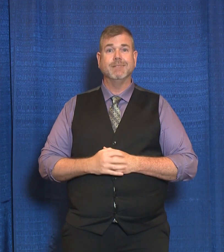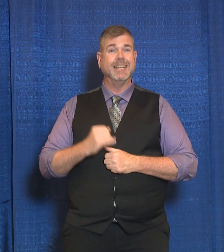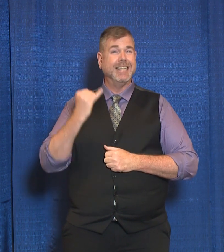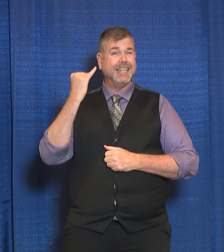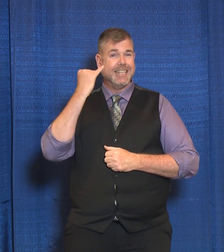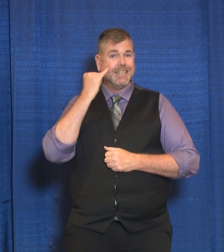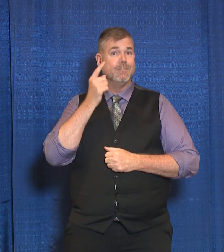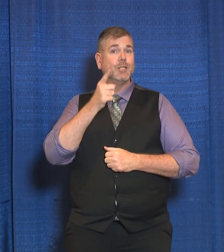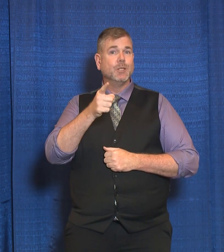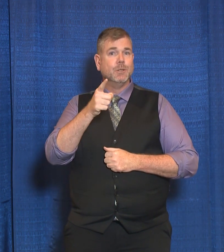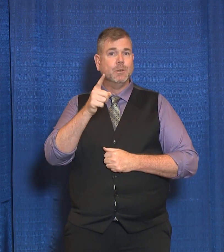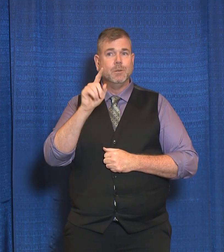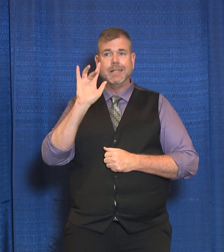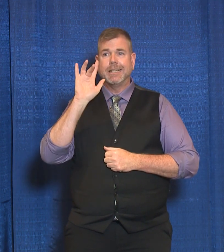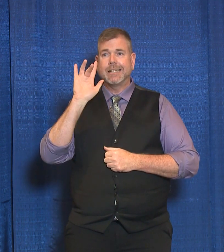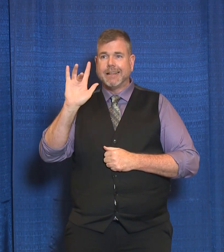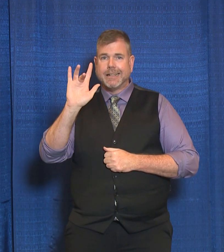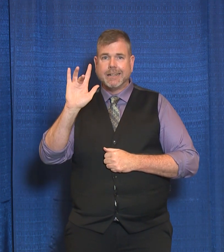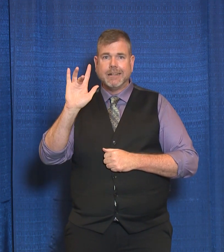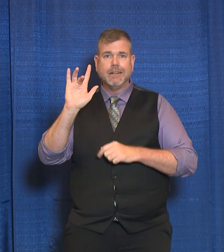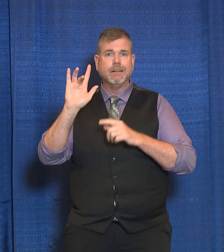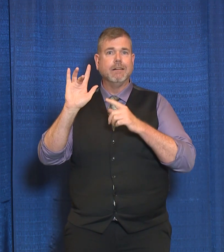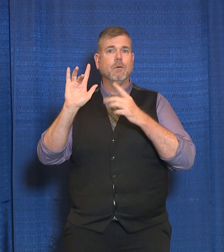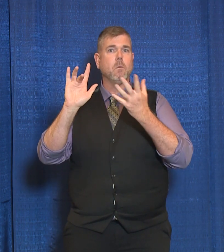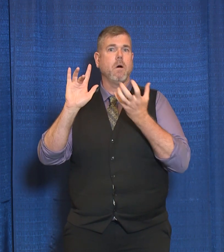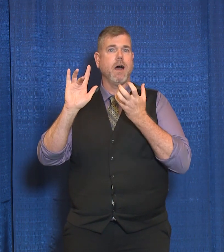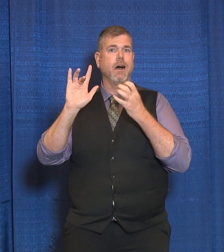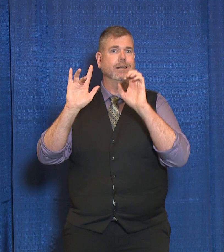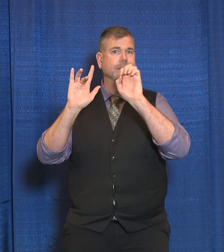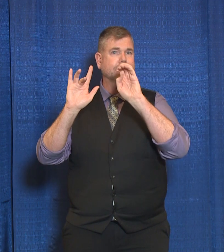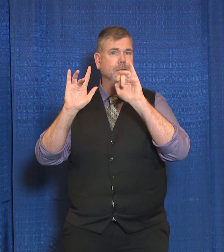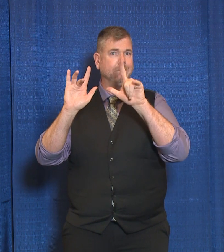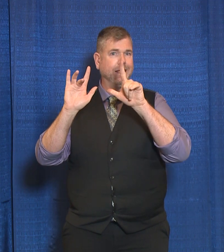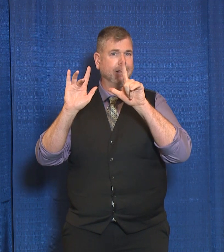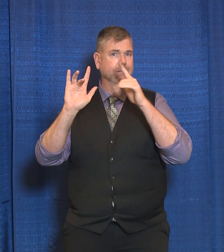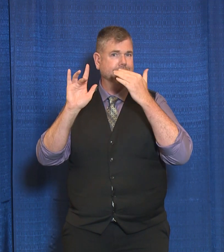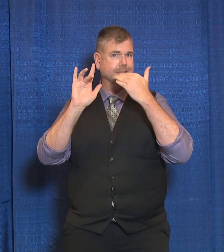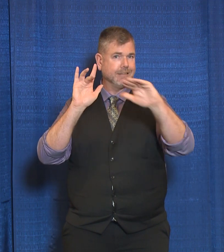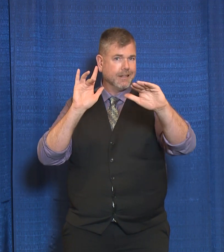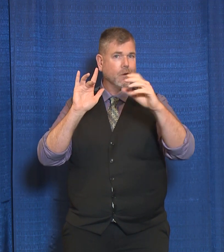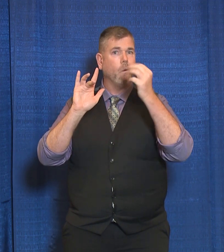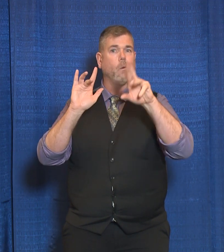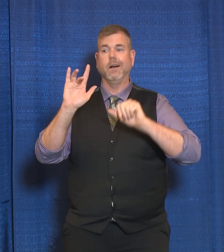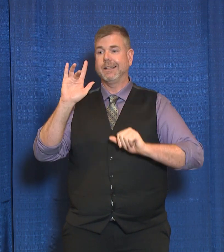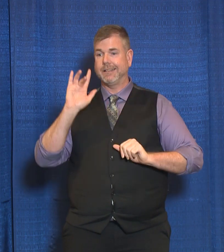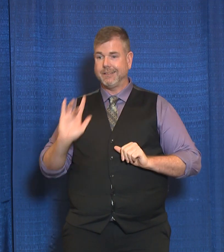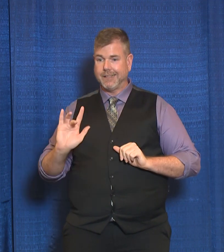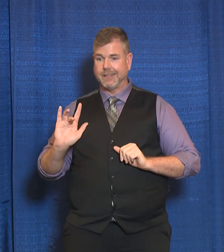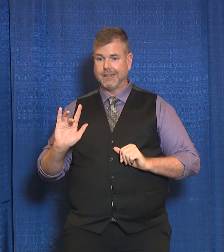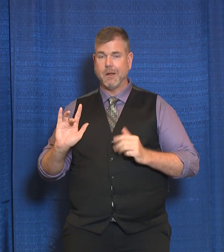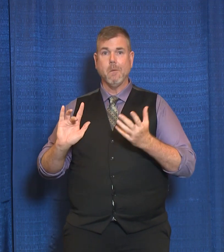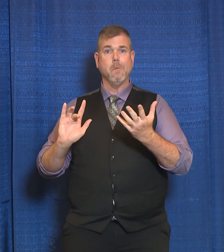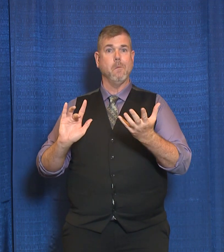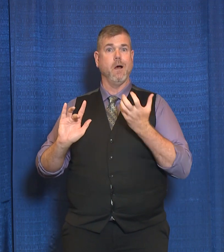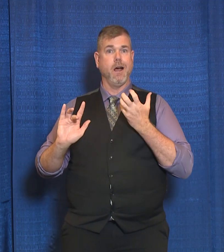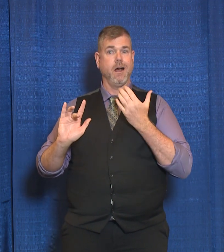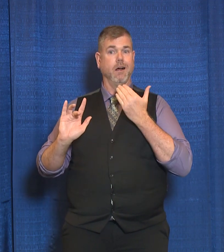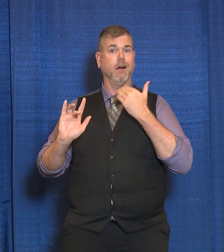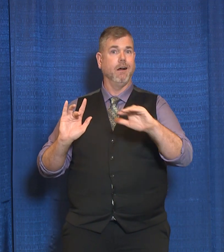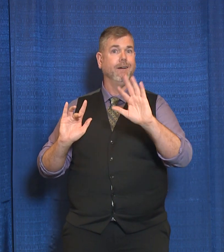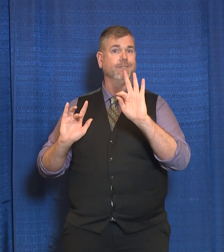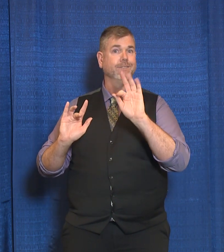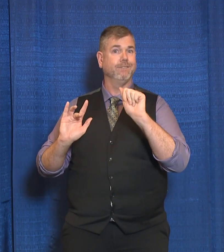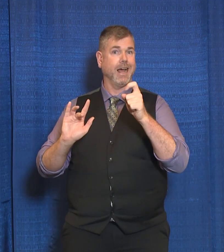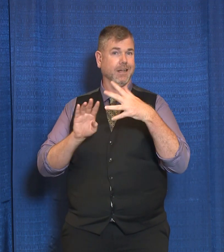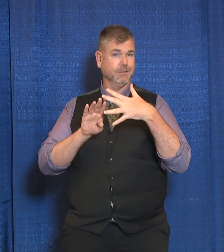If you selected email or fax as your preference in the previous ballot delivery section, the corresponding field will become a required field.